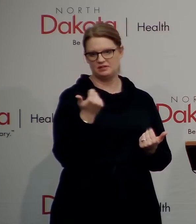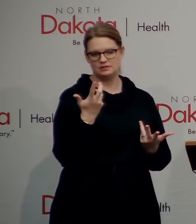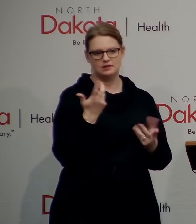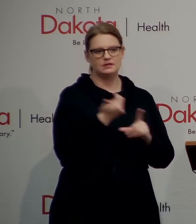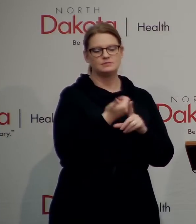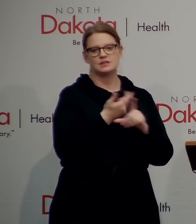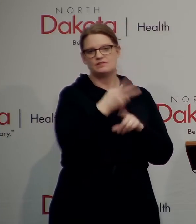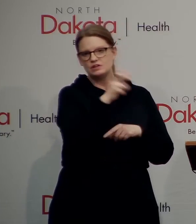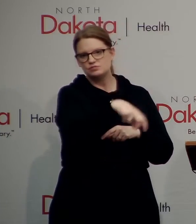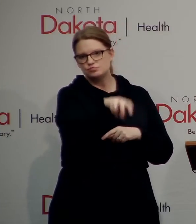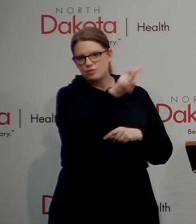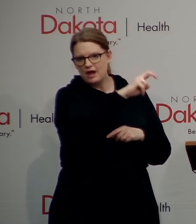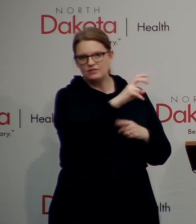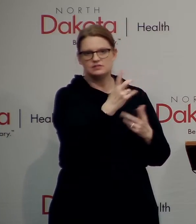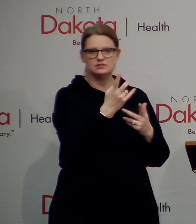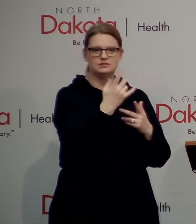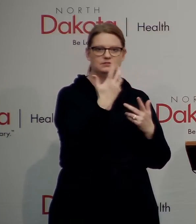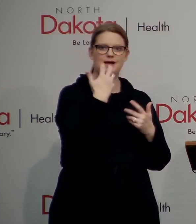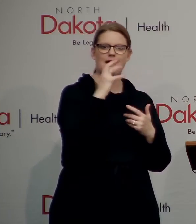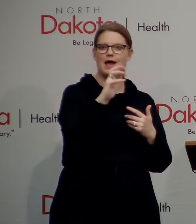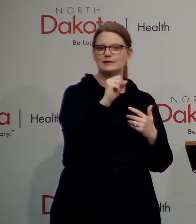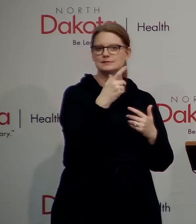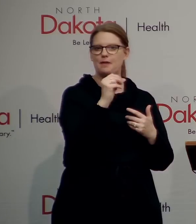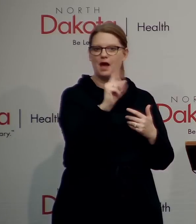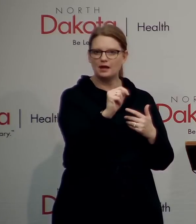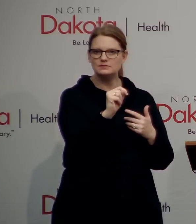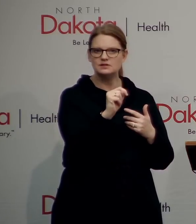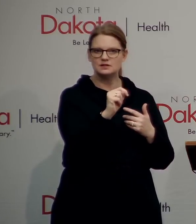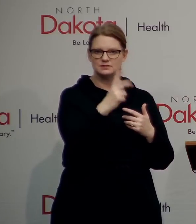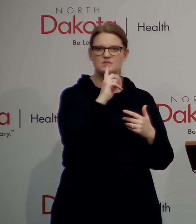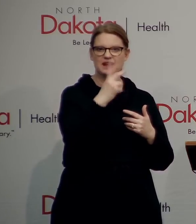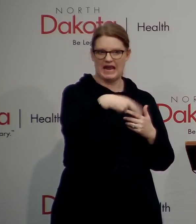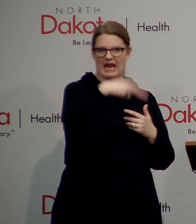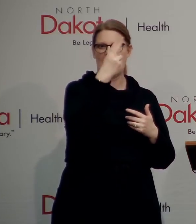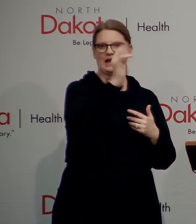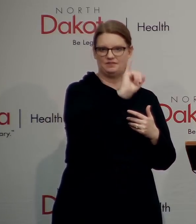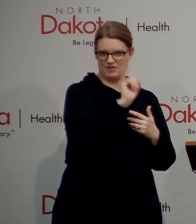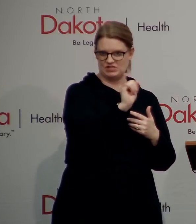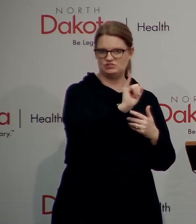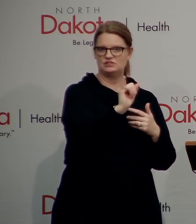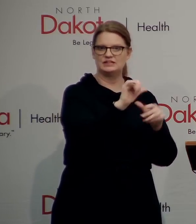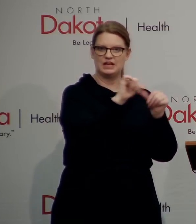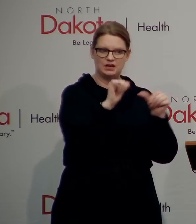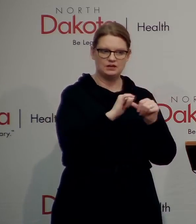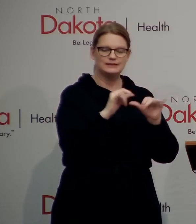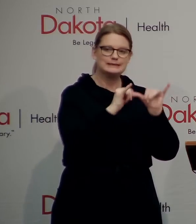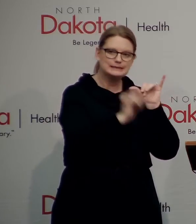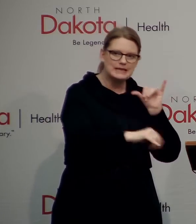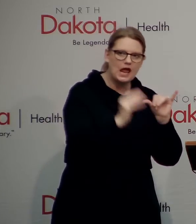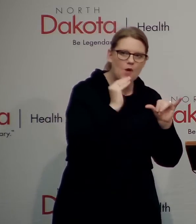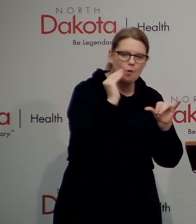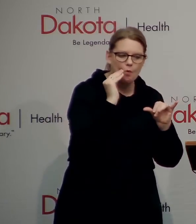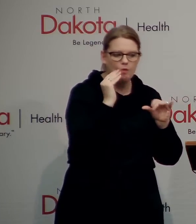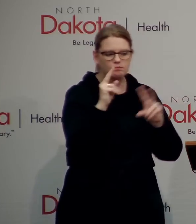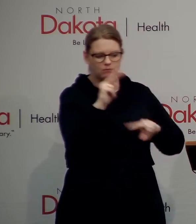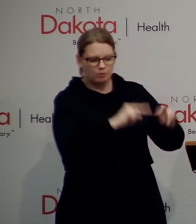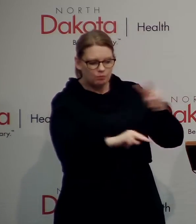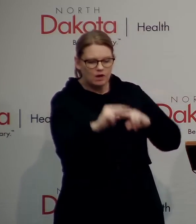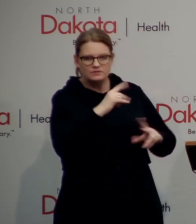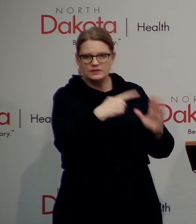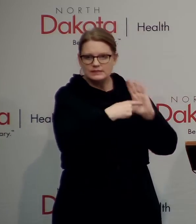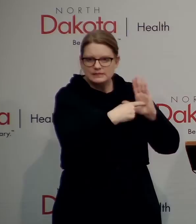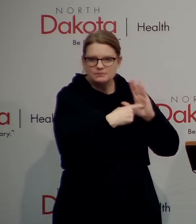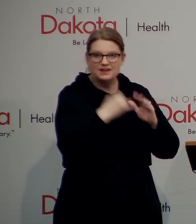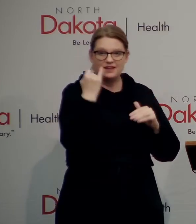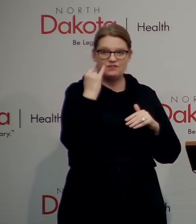a hotspot or came back from an international travel area to stay at home, watch for symptoms. If you're